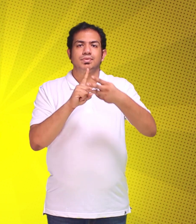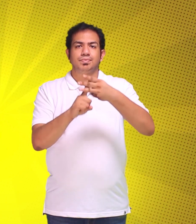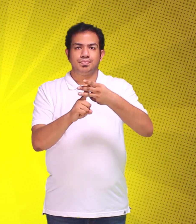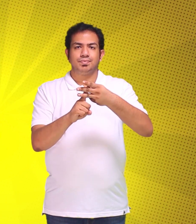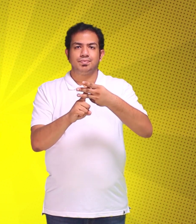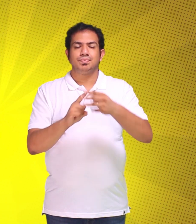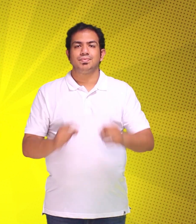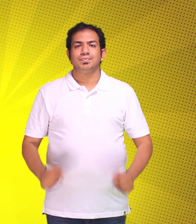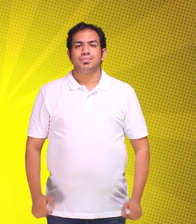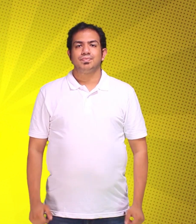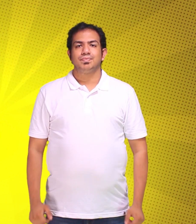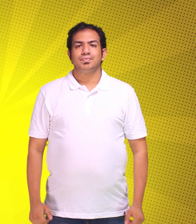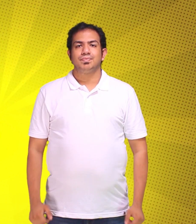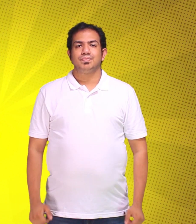U-N-C-L-E. Uncle.